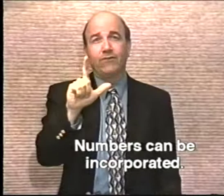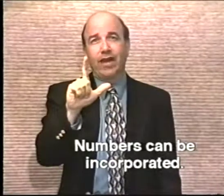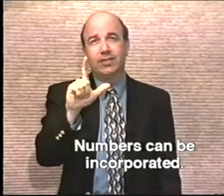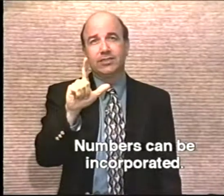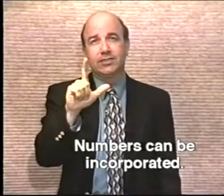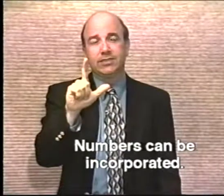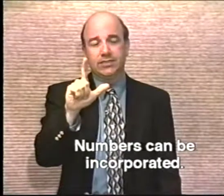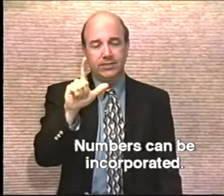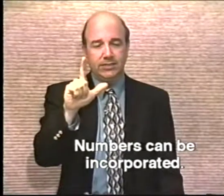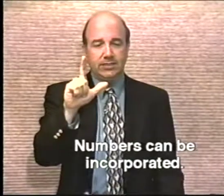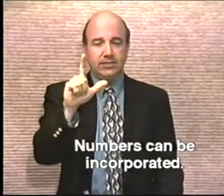classifiers.